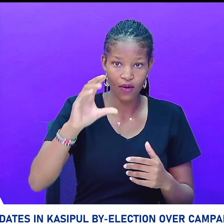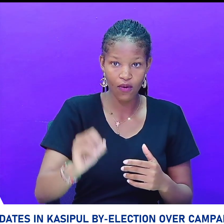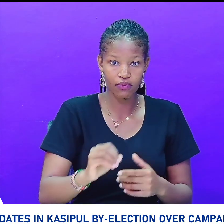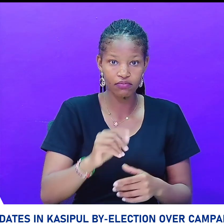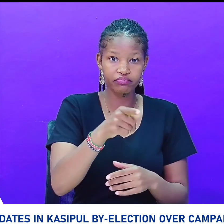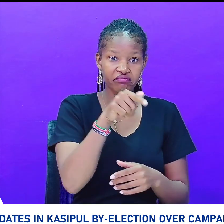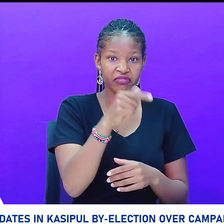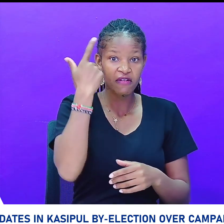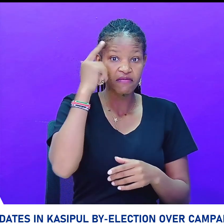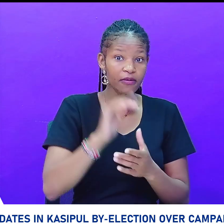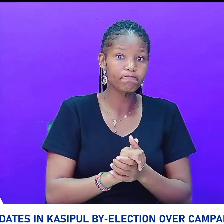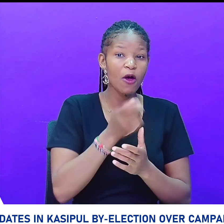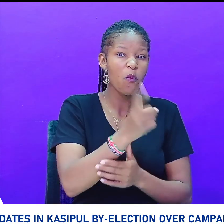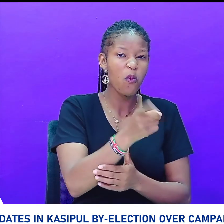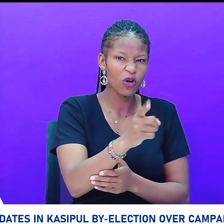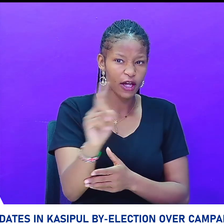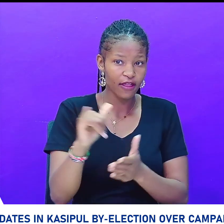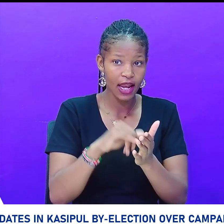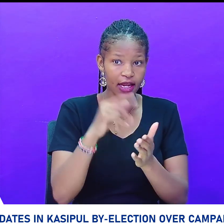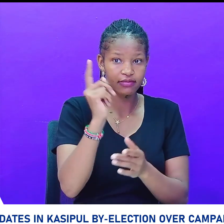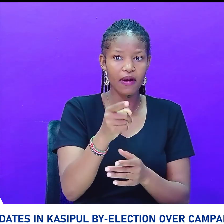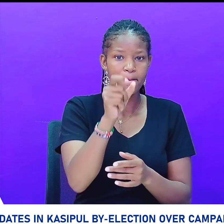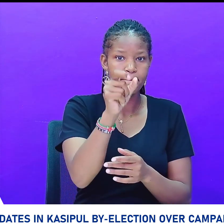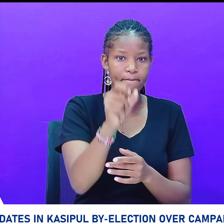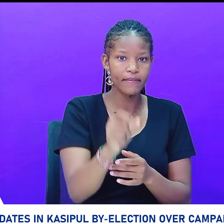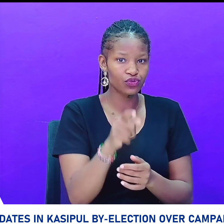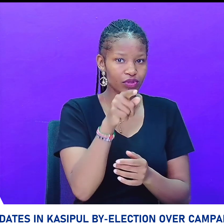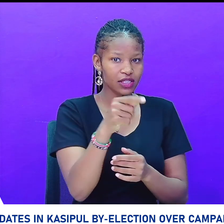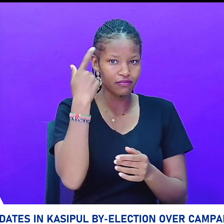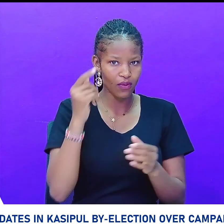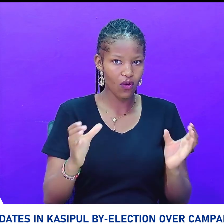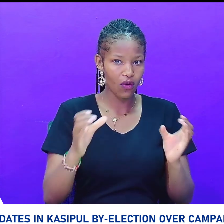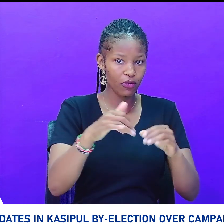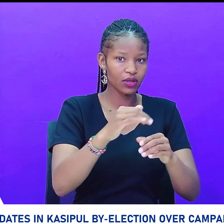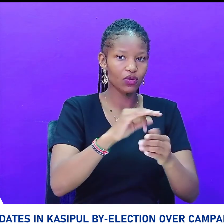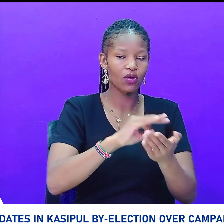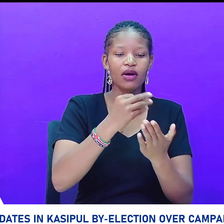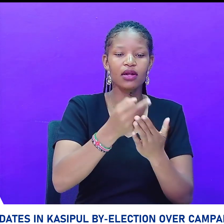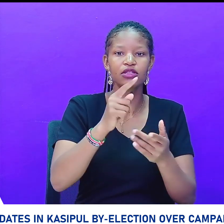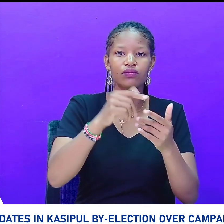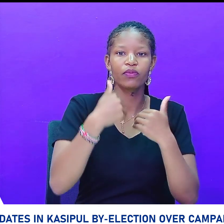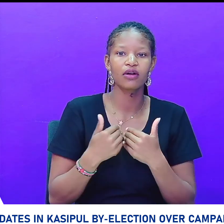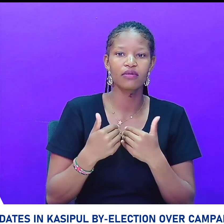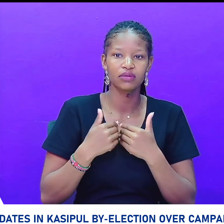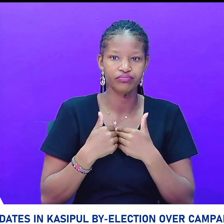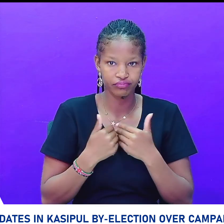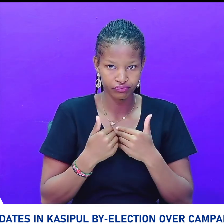Ethekon condemned the incidents and warned that any candidate or party found to have breached